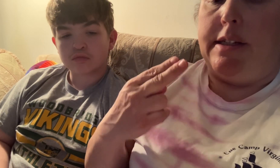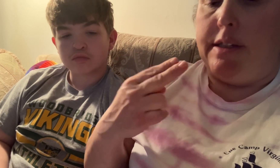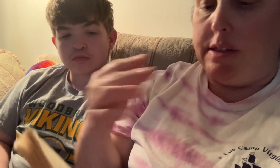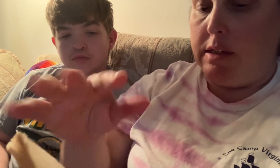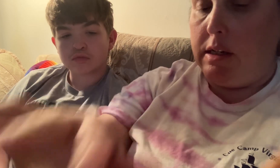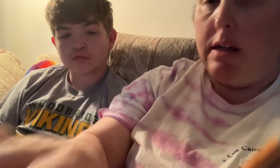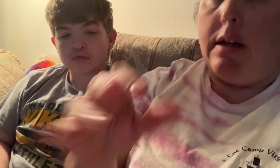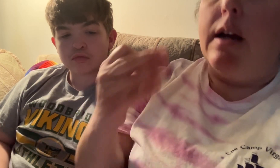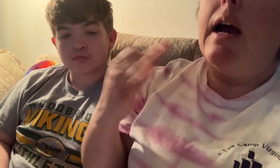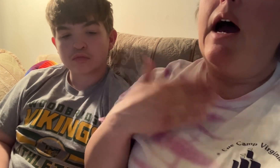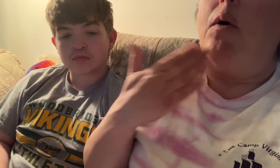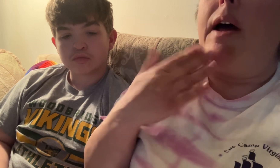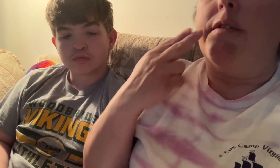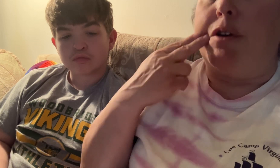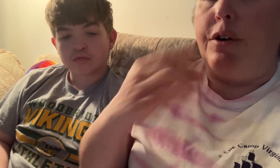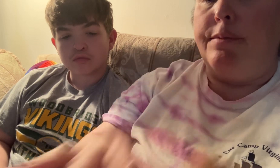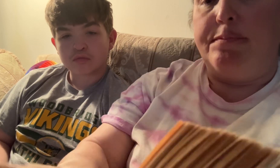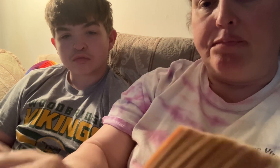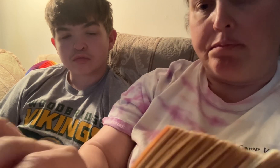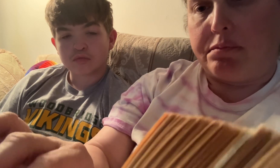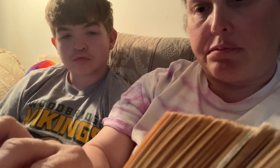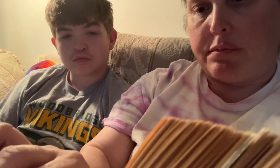Circumstances, however,